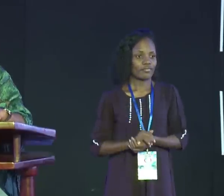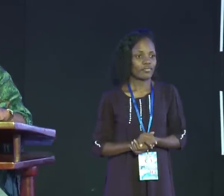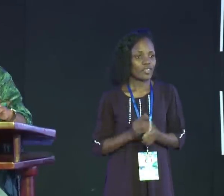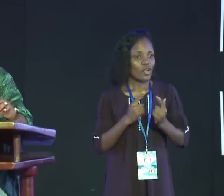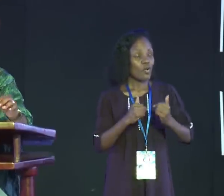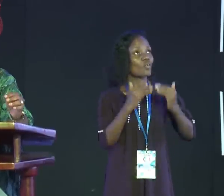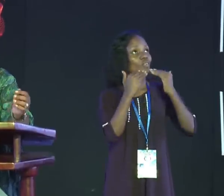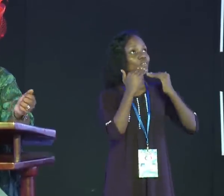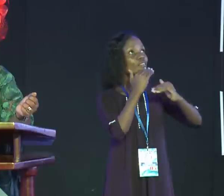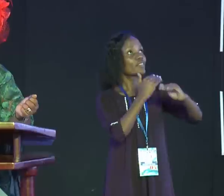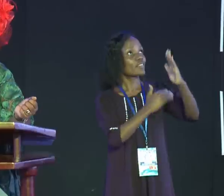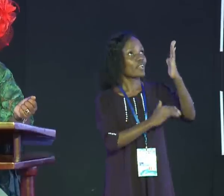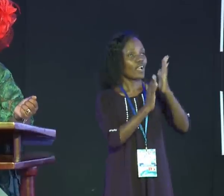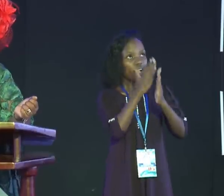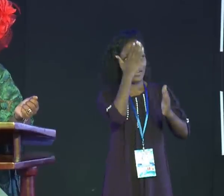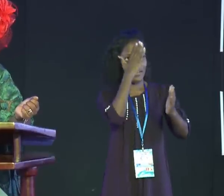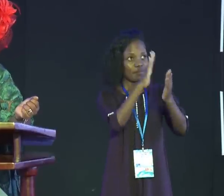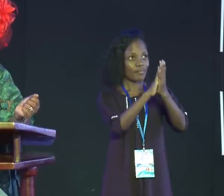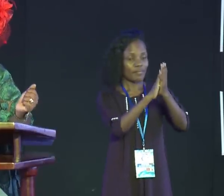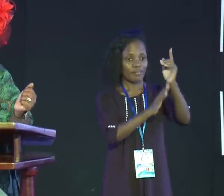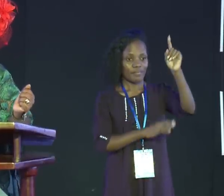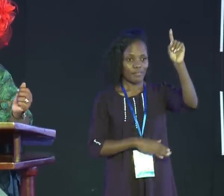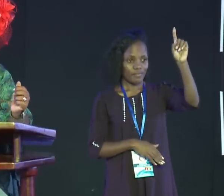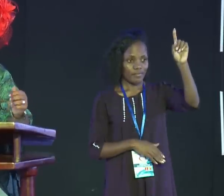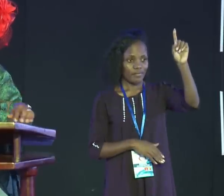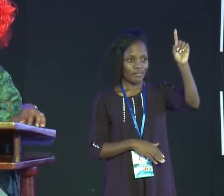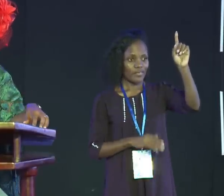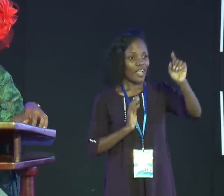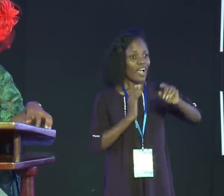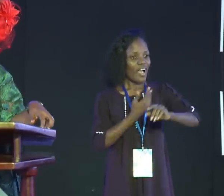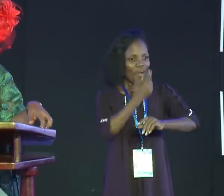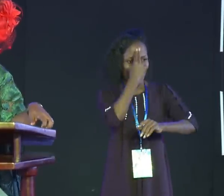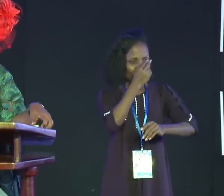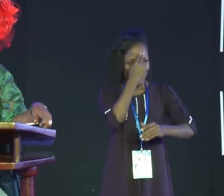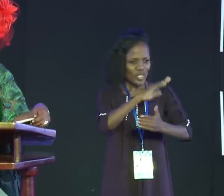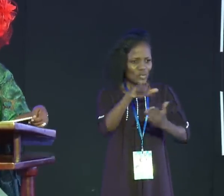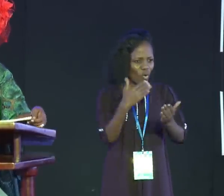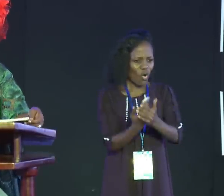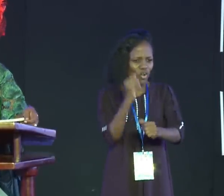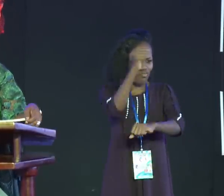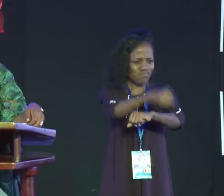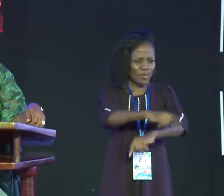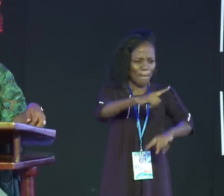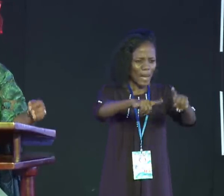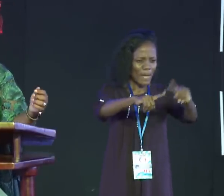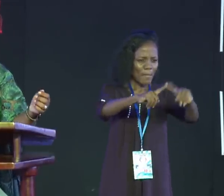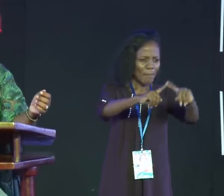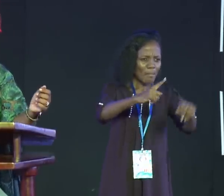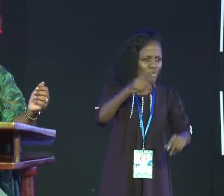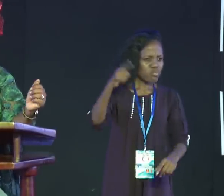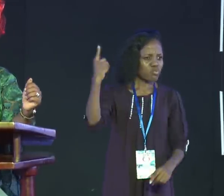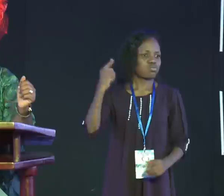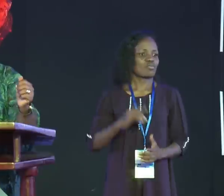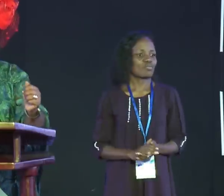Tukiriza mukama. We believe the Lord that our children, our students will pass.